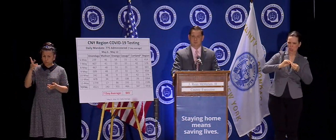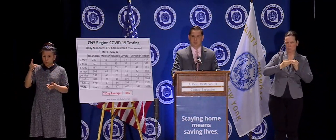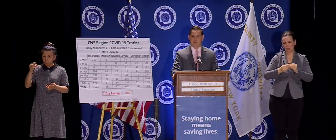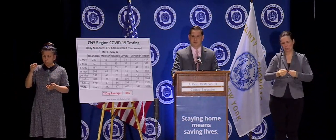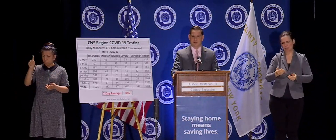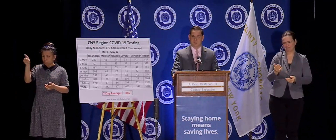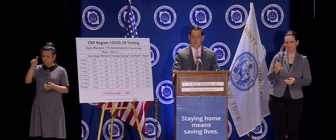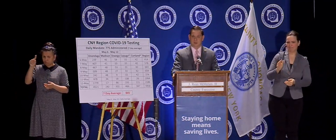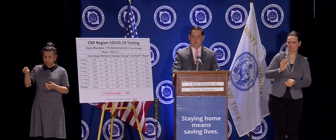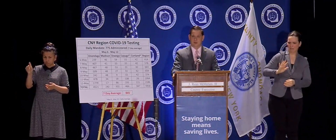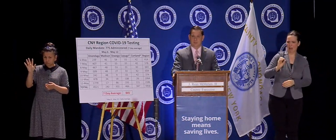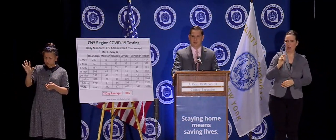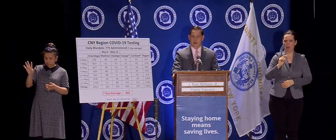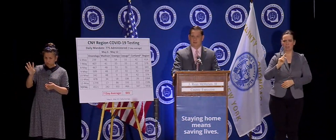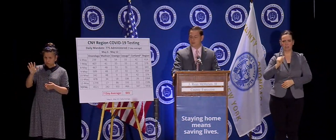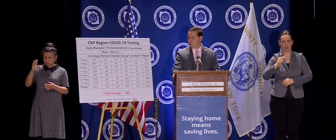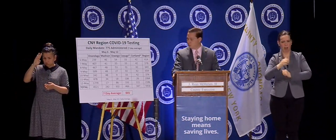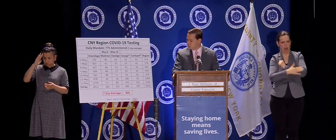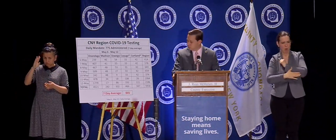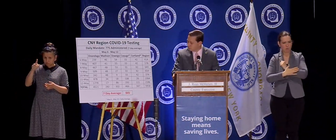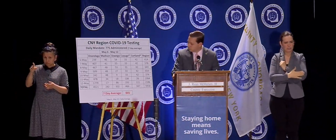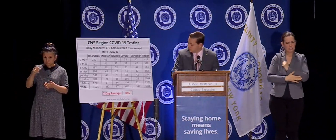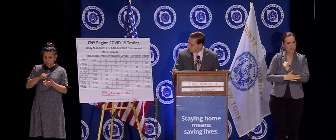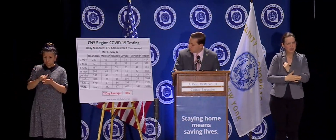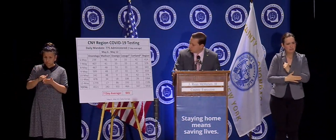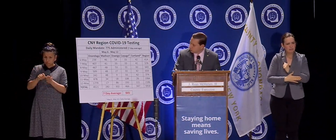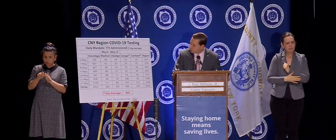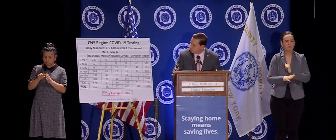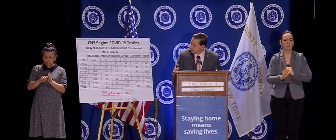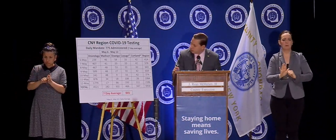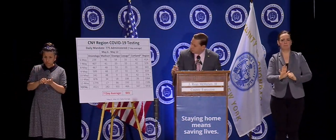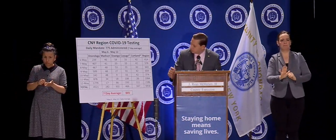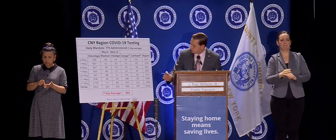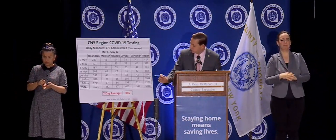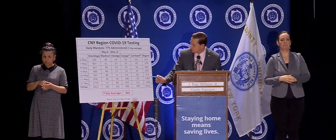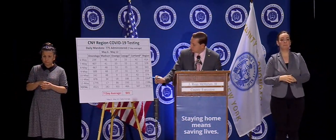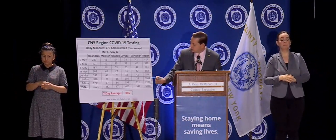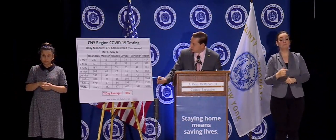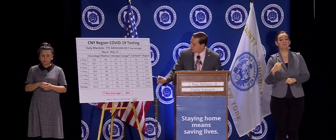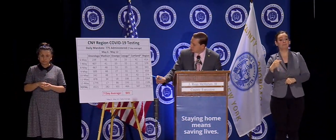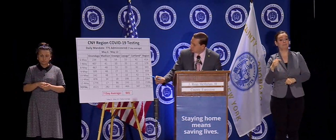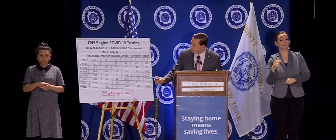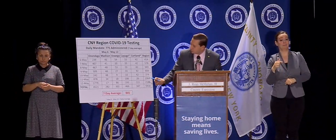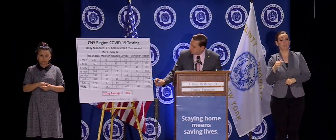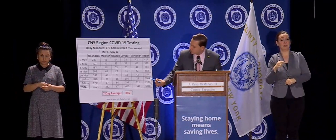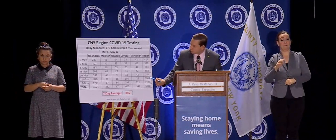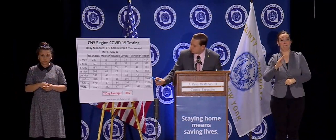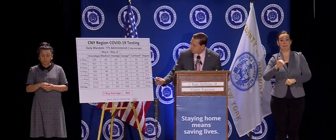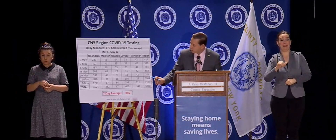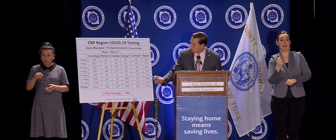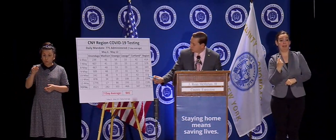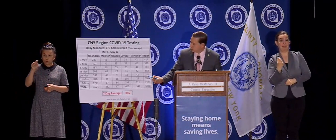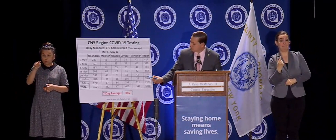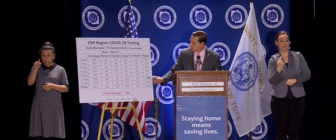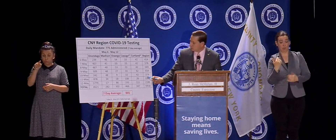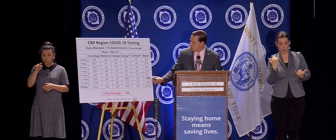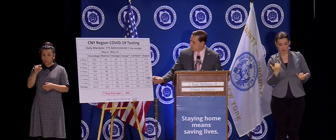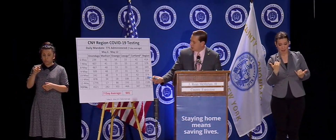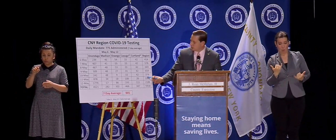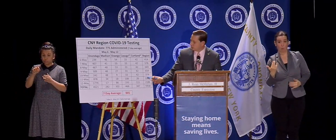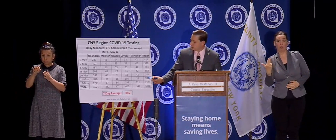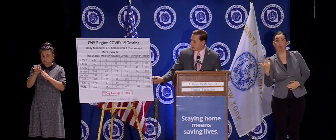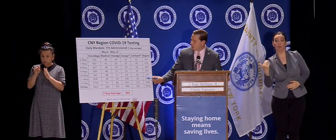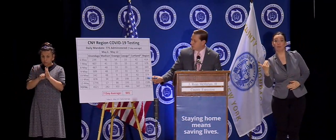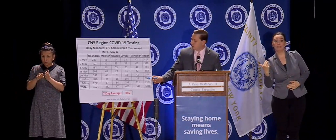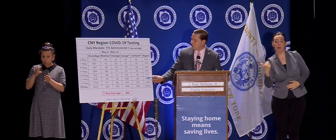on his presentation. I think it said May 11th. So when you look at May 11th, you're looking.